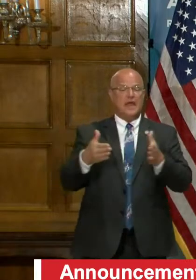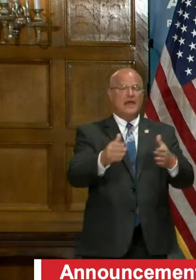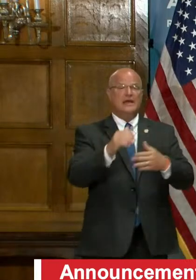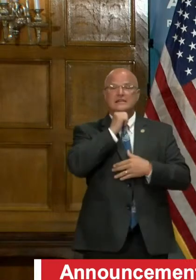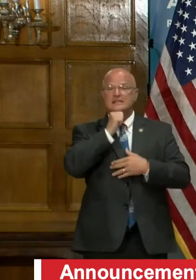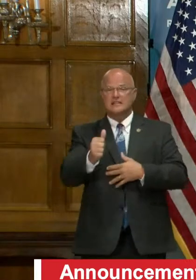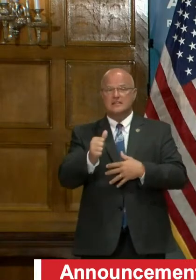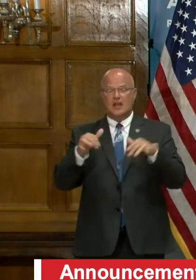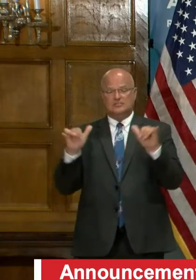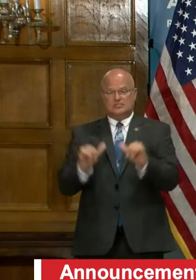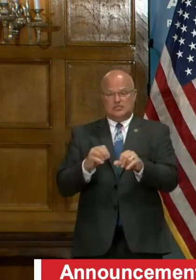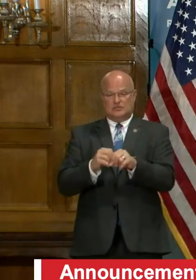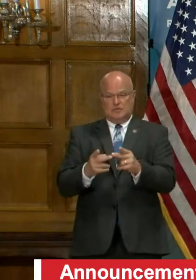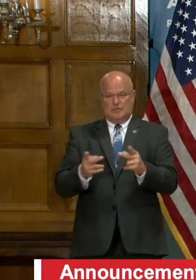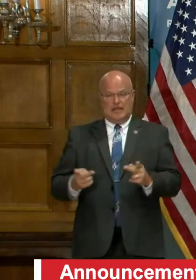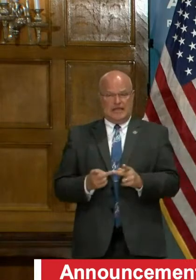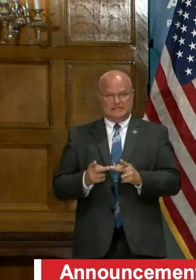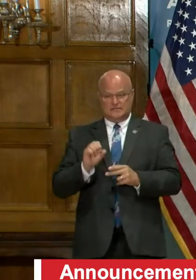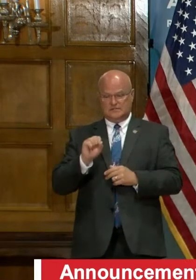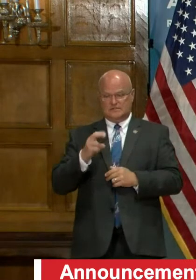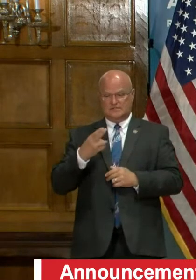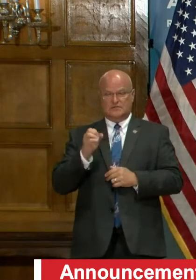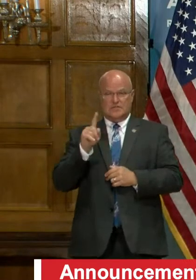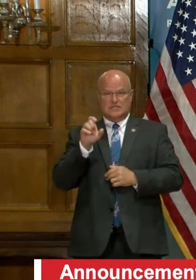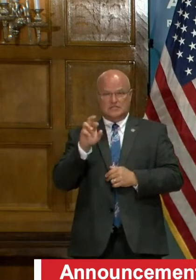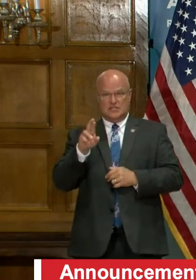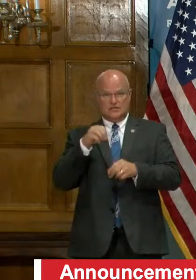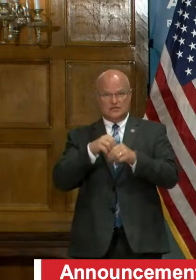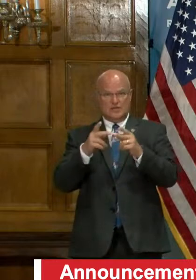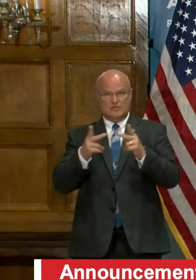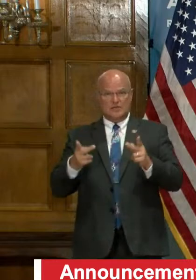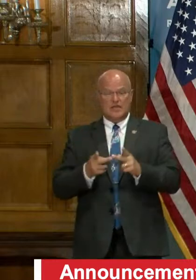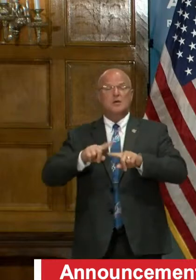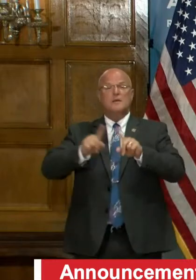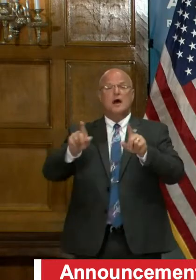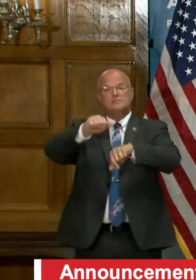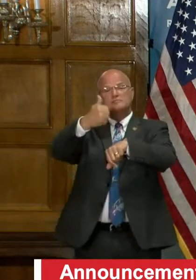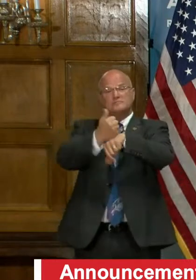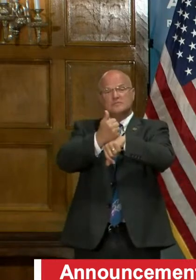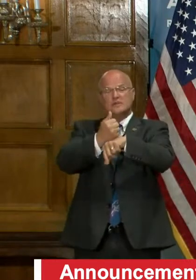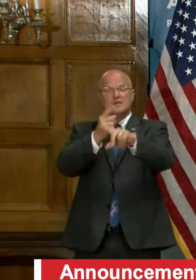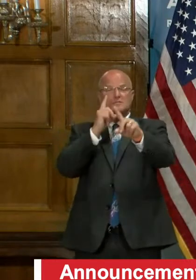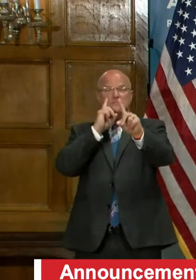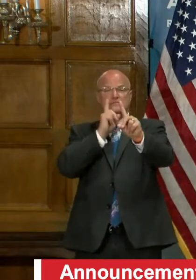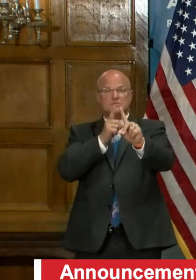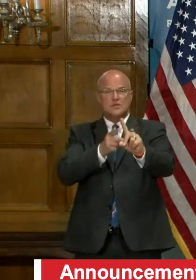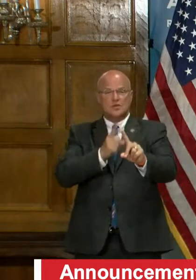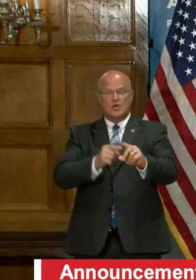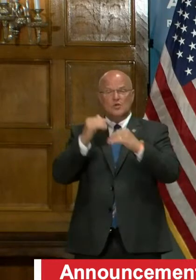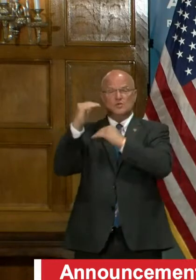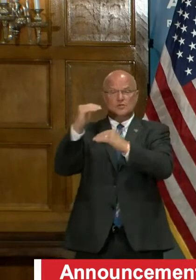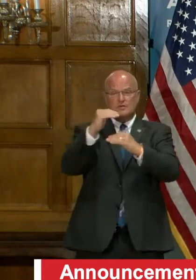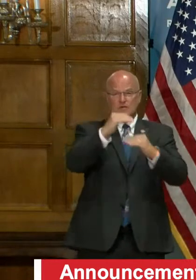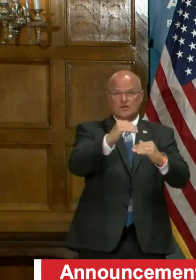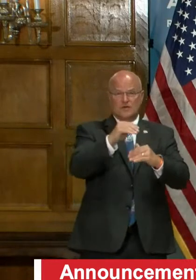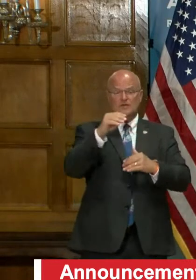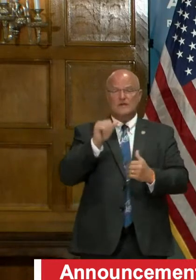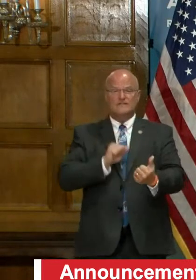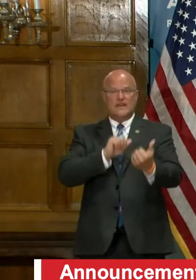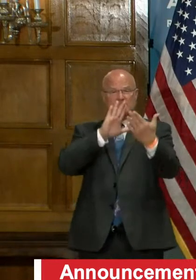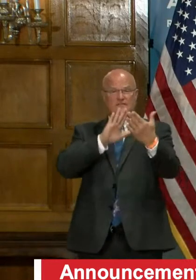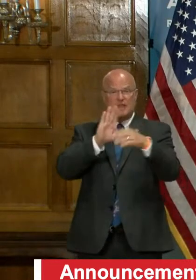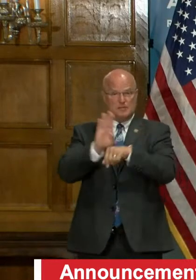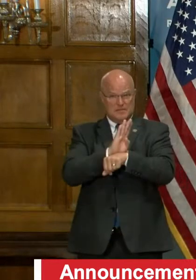did not shelter in place. But we did put in place targeted restrictions on certain